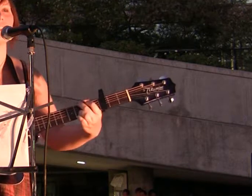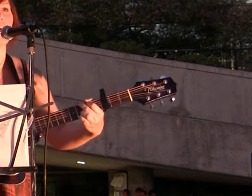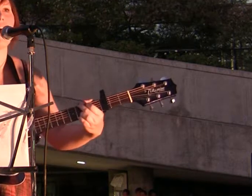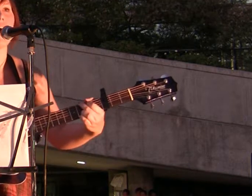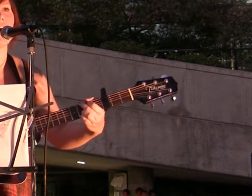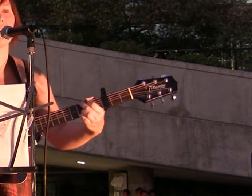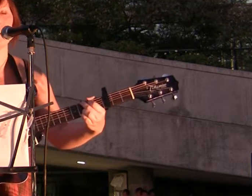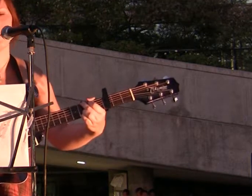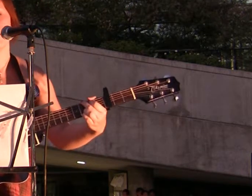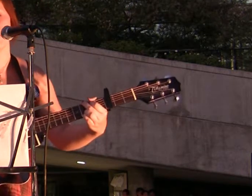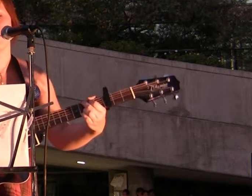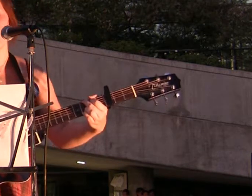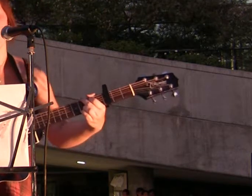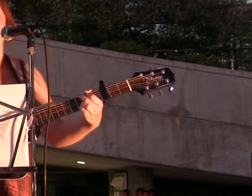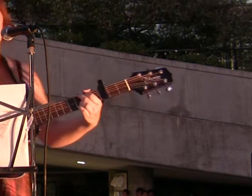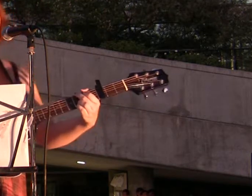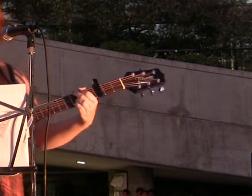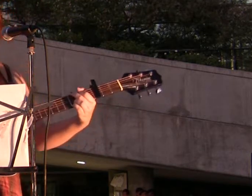what he said.